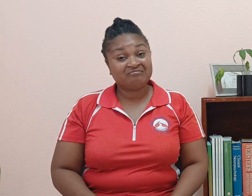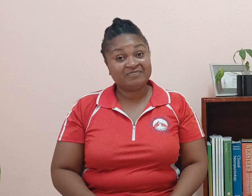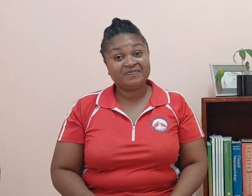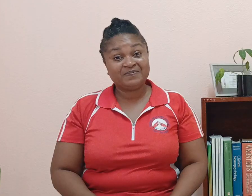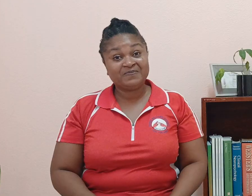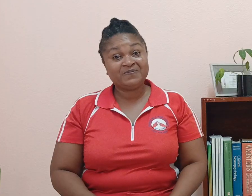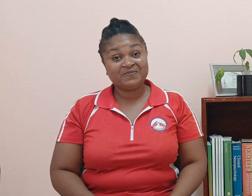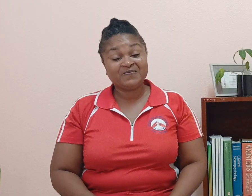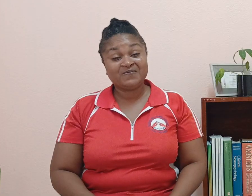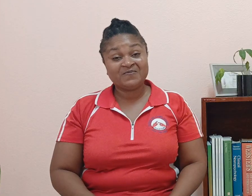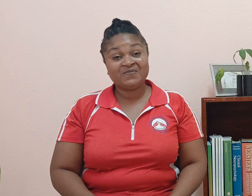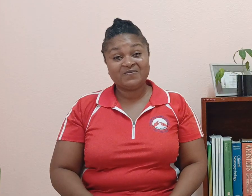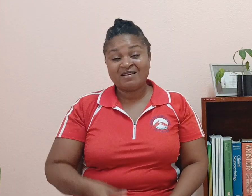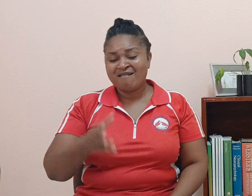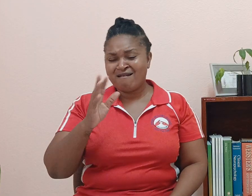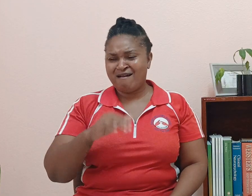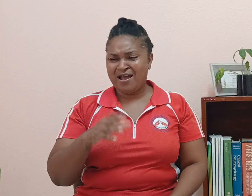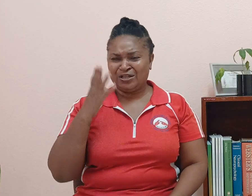God does not joke.